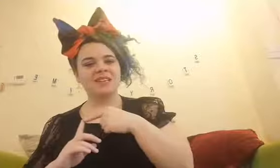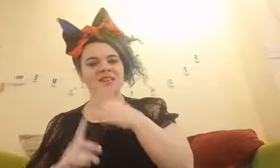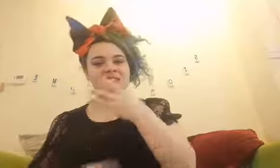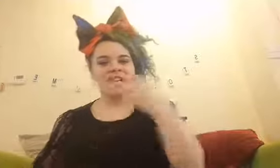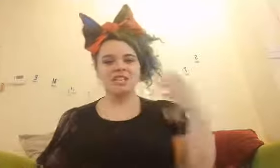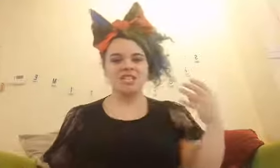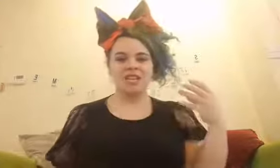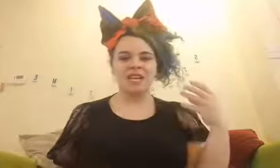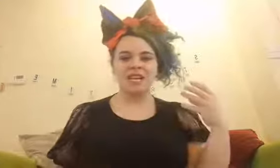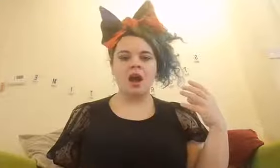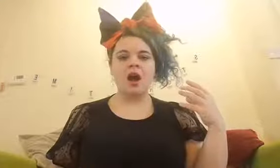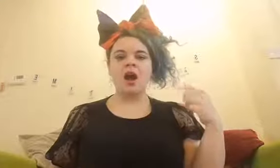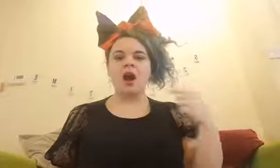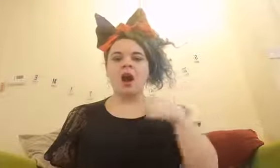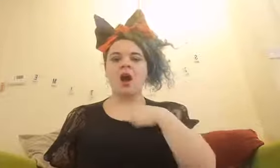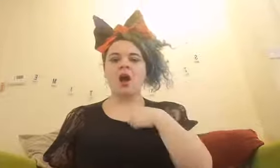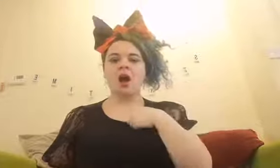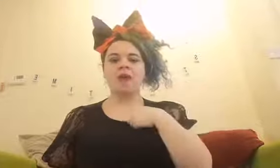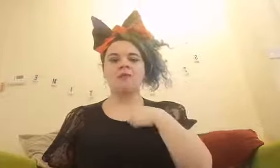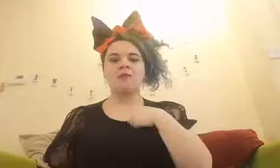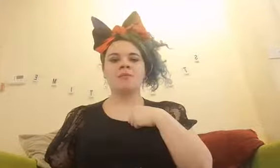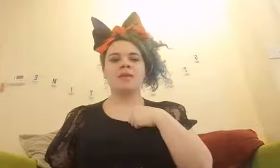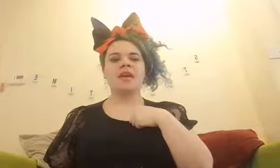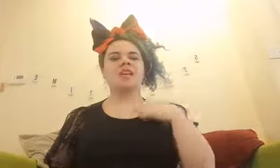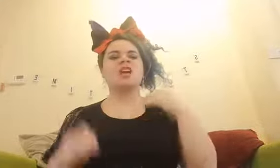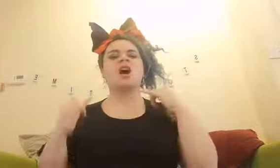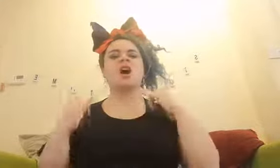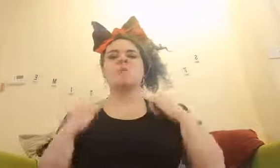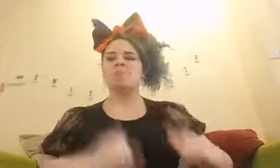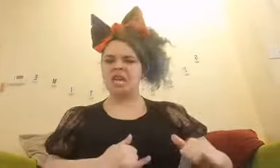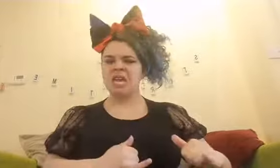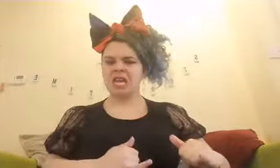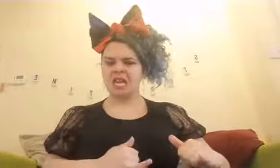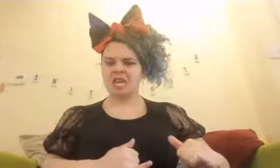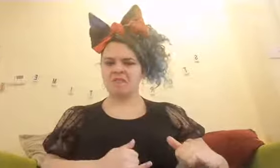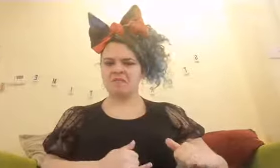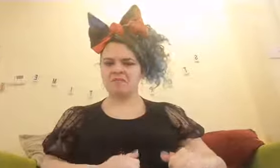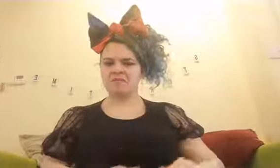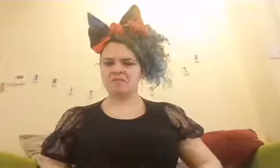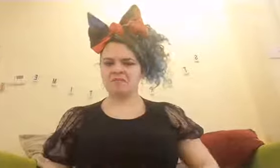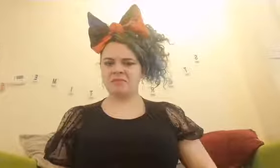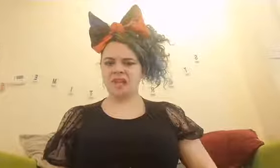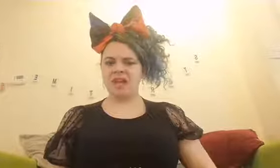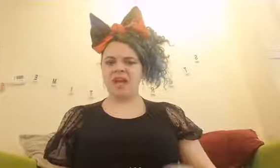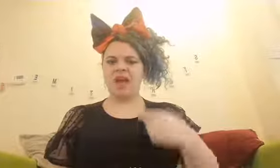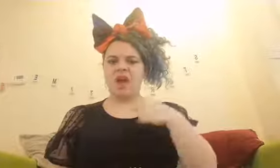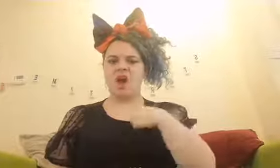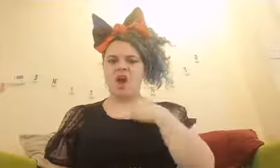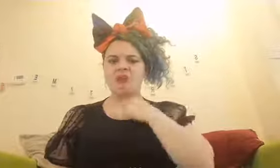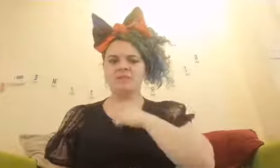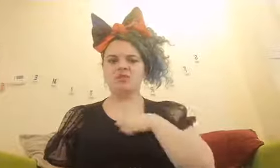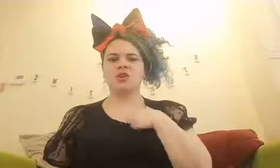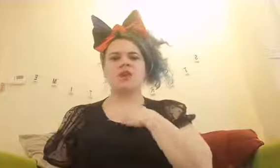could say, "Chilly, I've been a meanie. And I'm sorry."